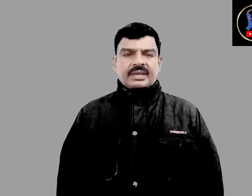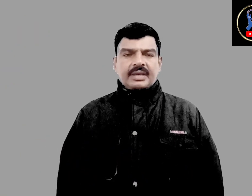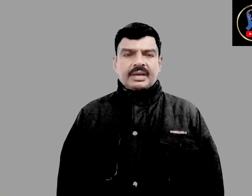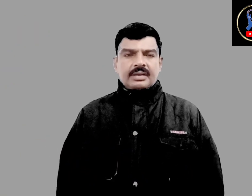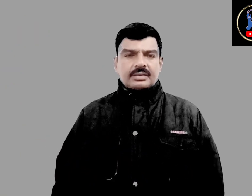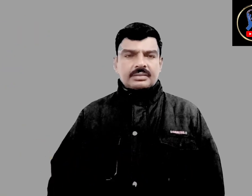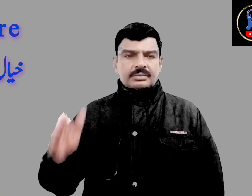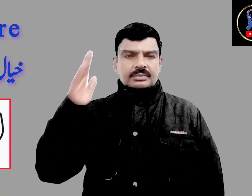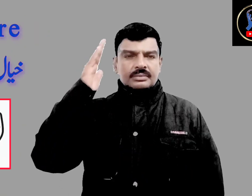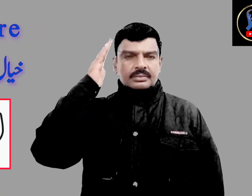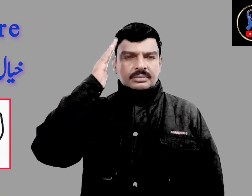care,